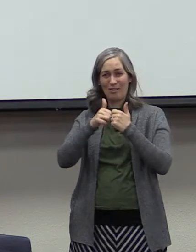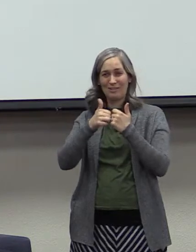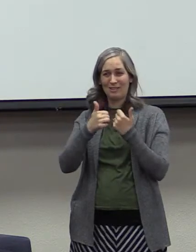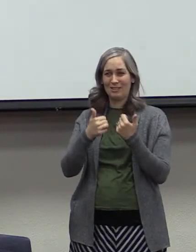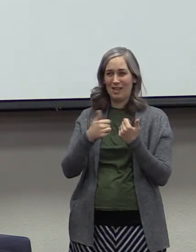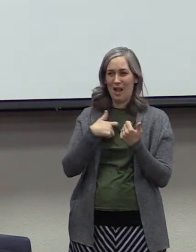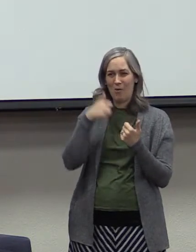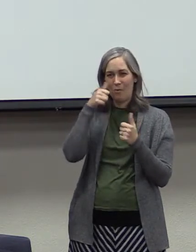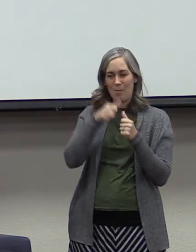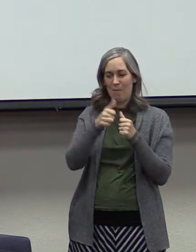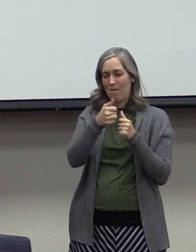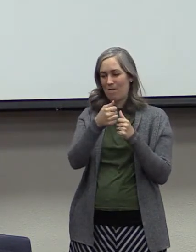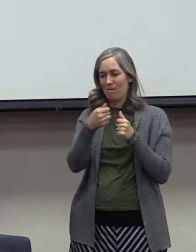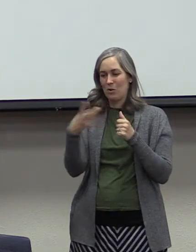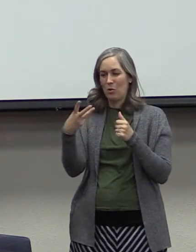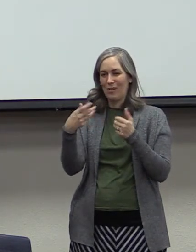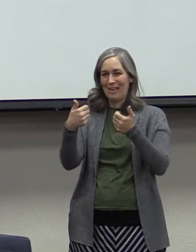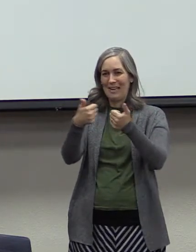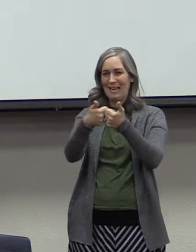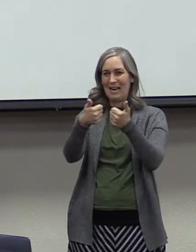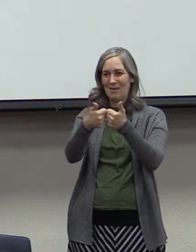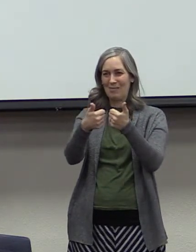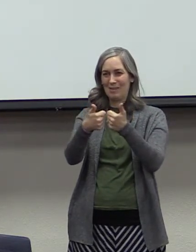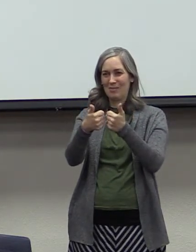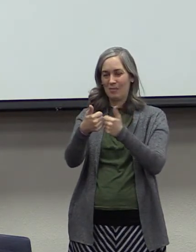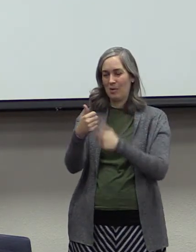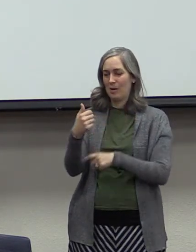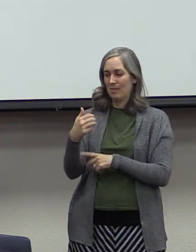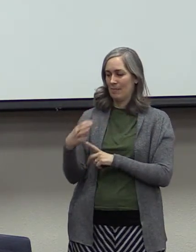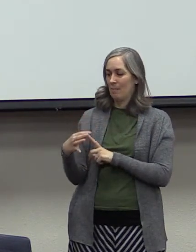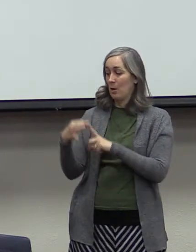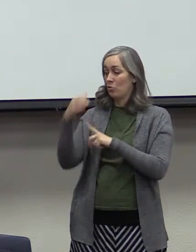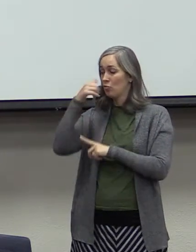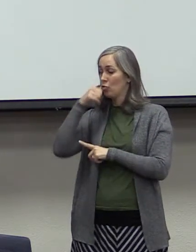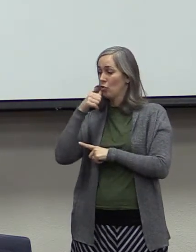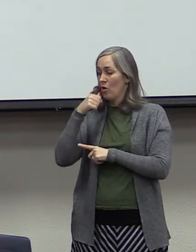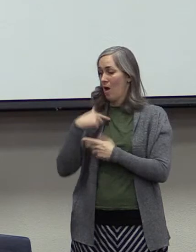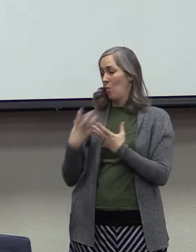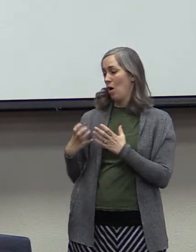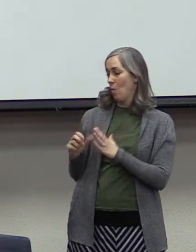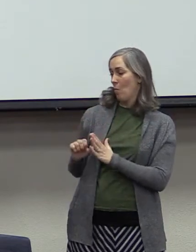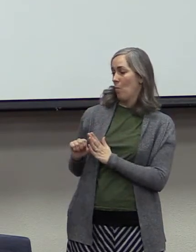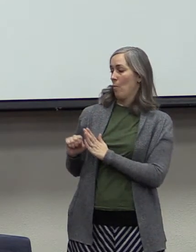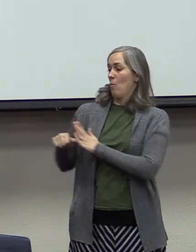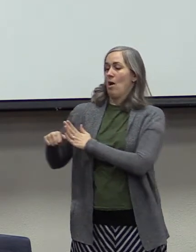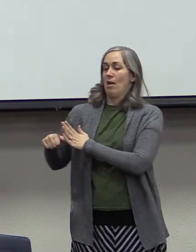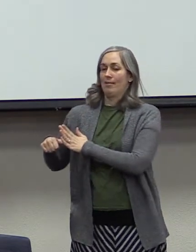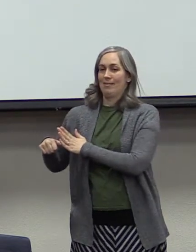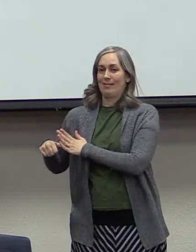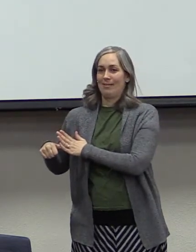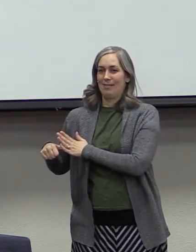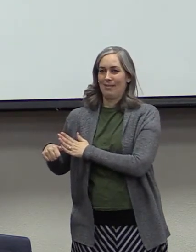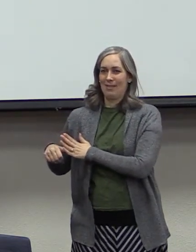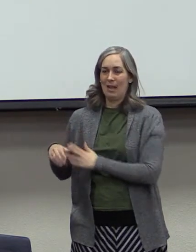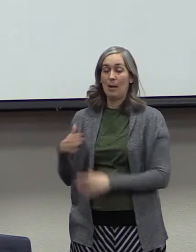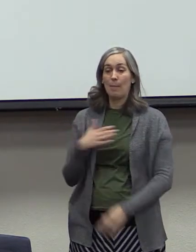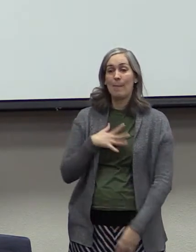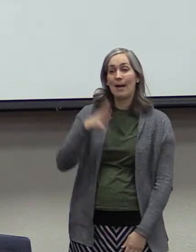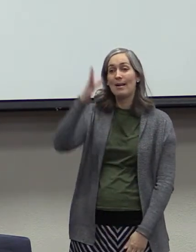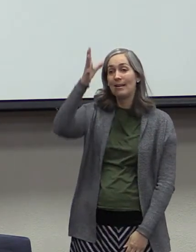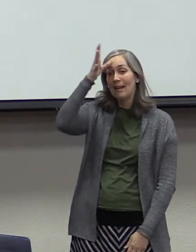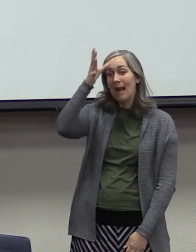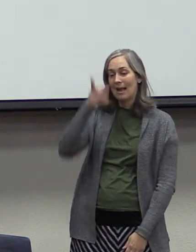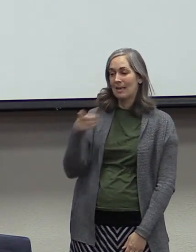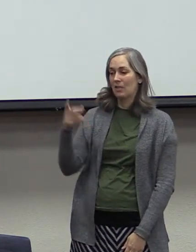few games, there's a special girl that I really wanted to impress. And then my dad, who was a truck